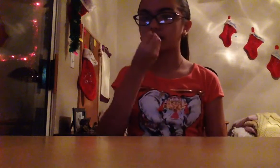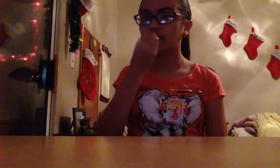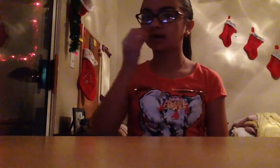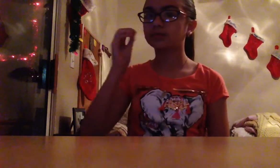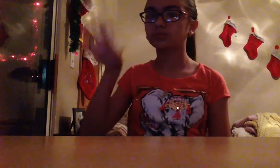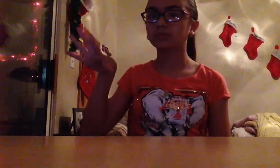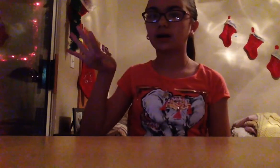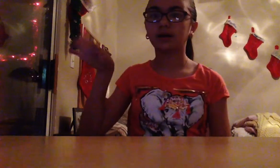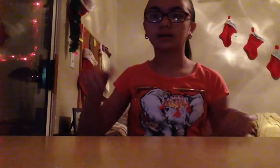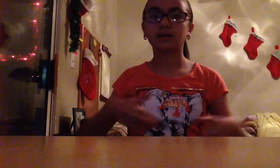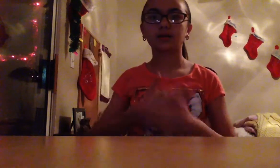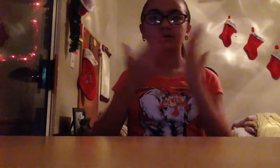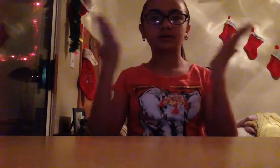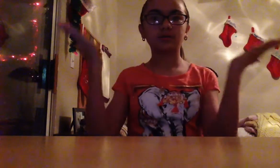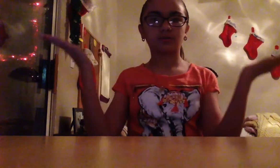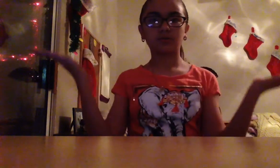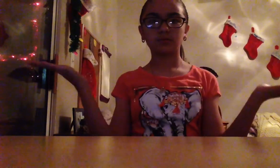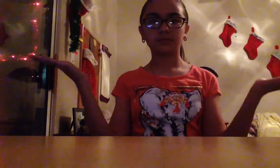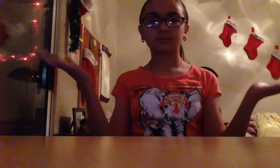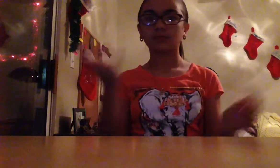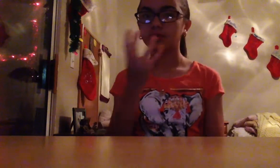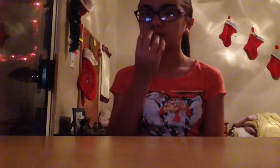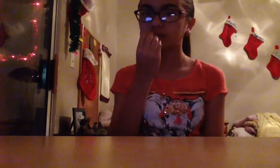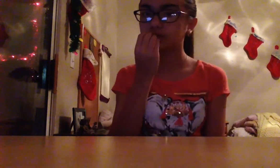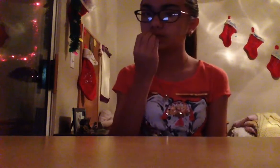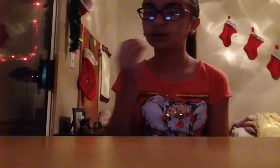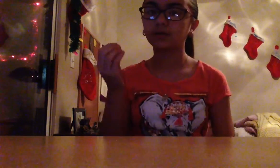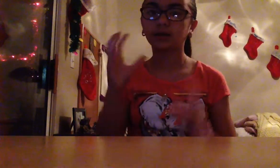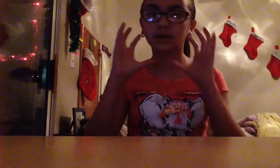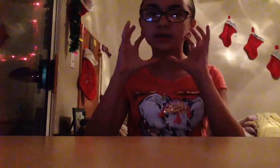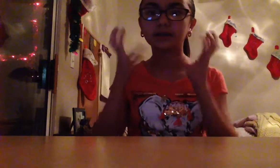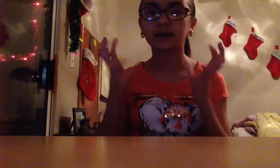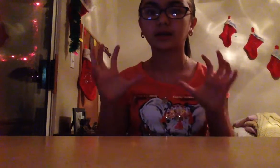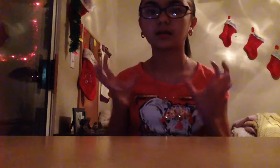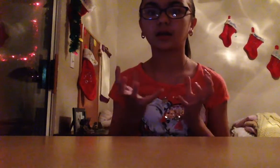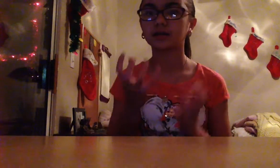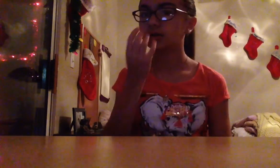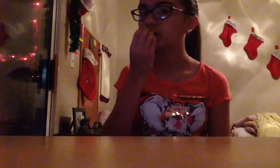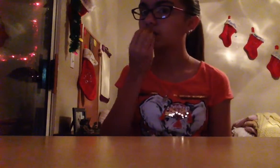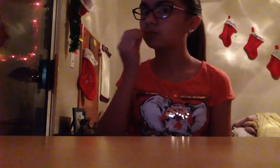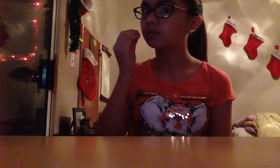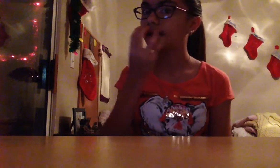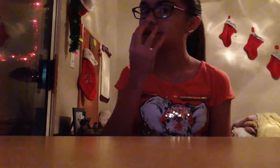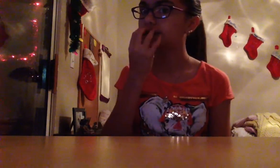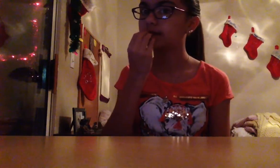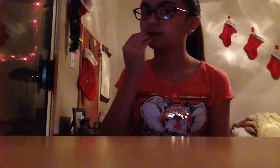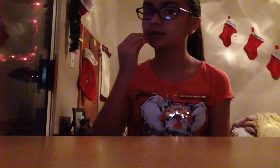Claus will mind. Do you? So when you go like this, Santa Claus will mind. Take your,